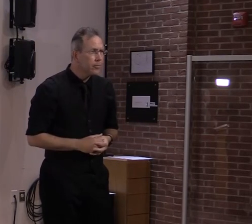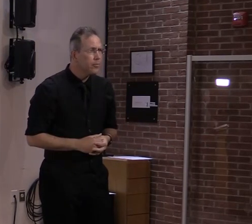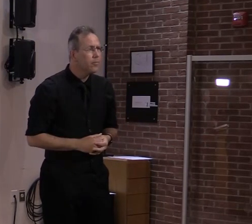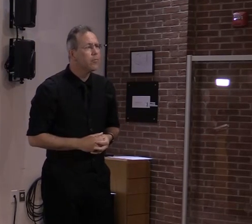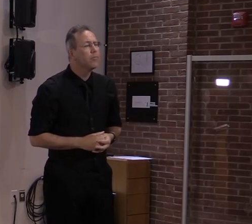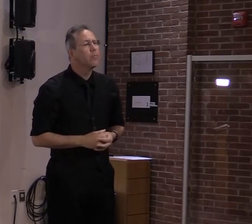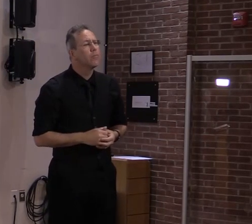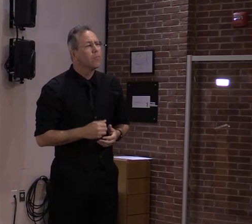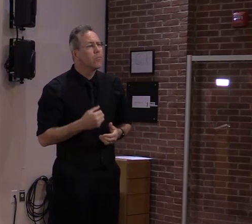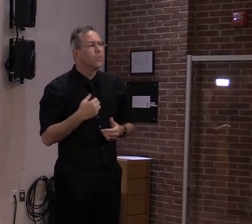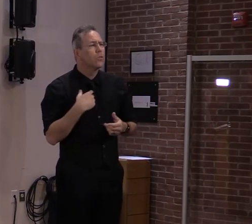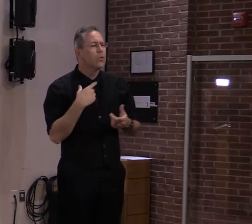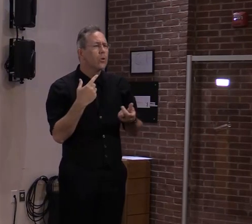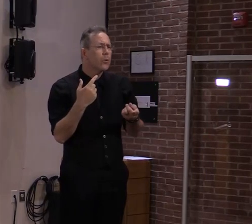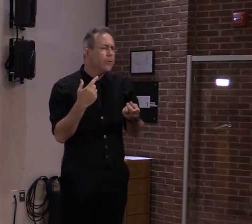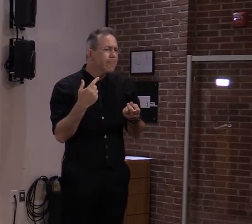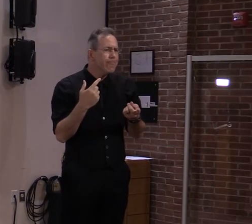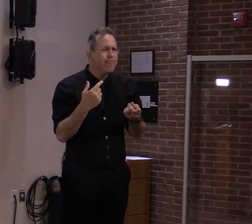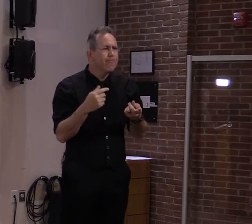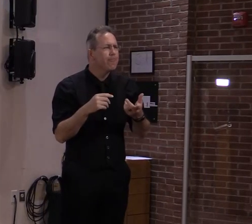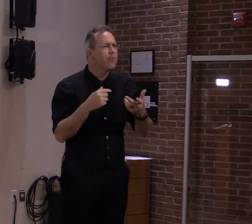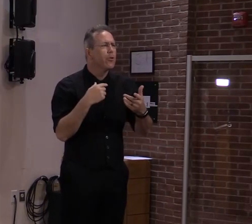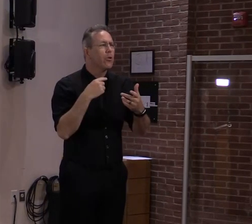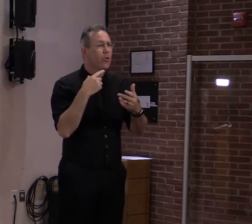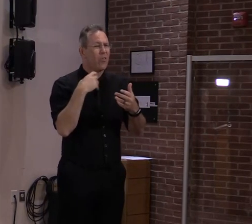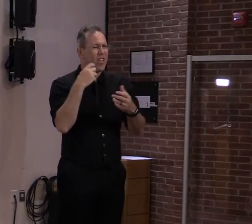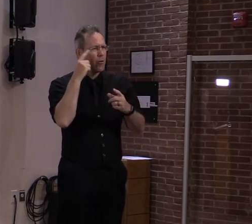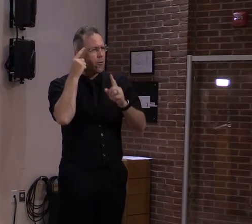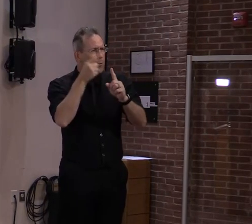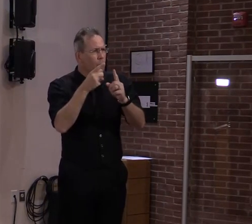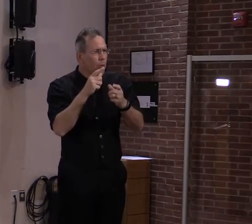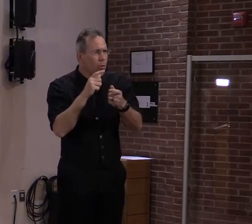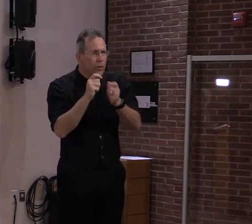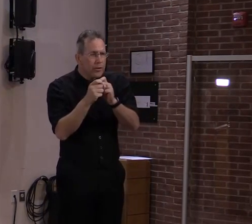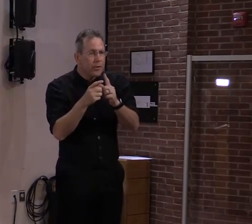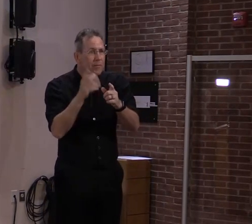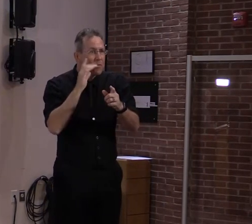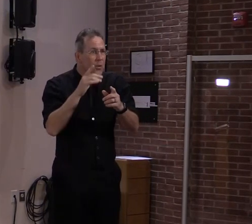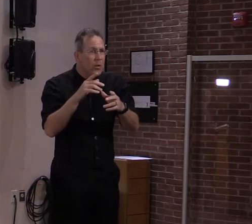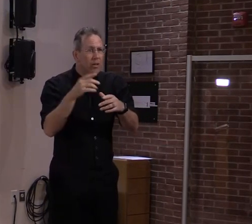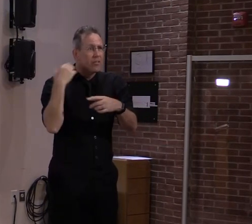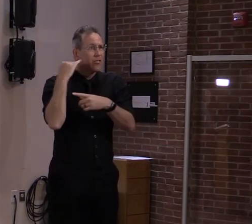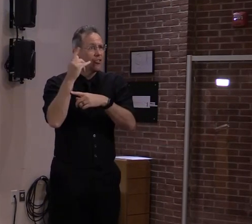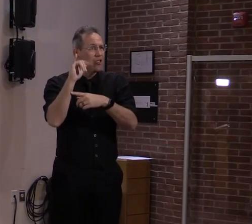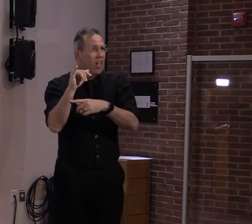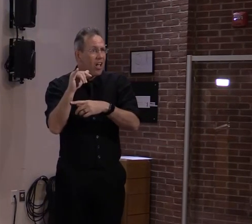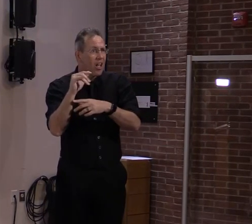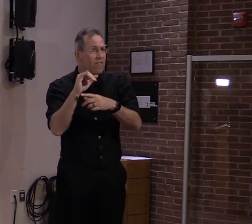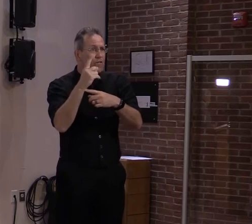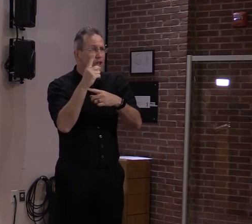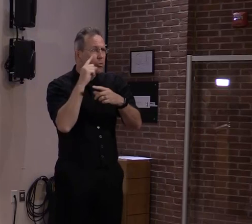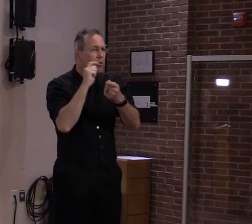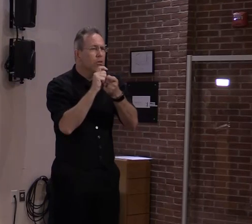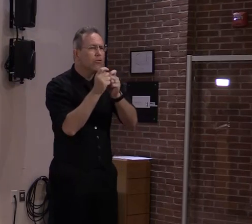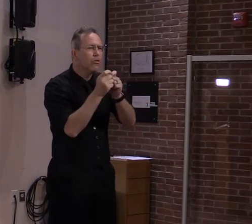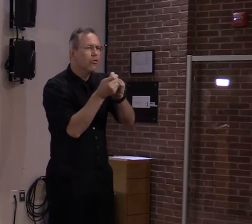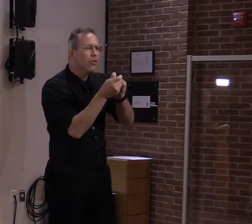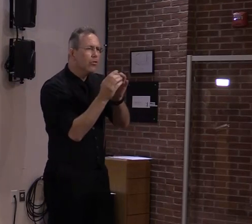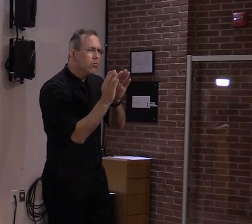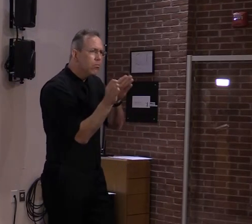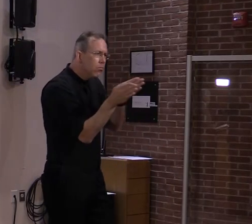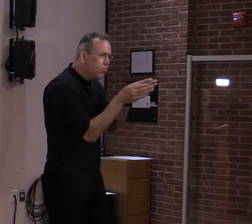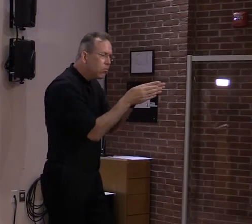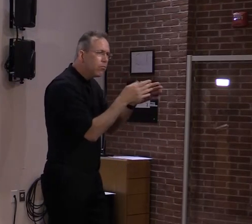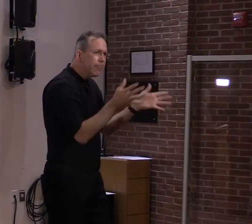bringing some criteria to the front door of the general assistance program. By the way, the general assistance program was never intended